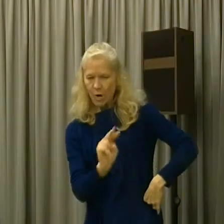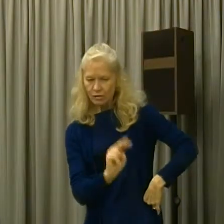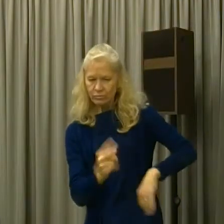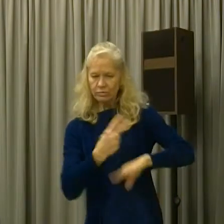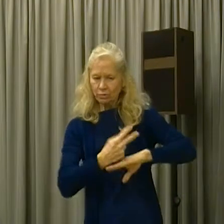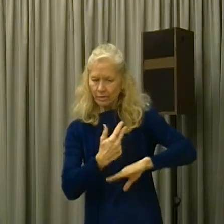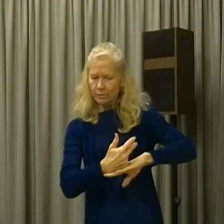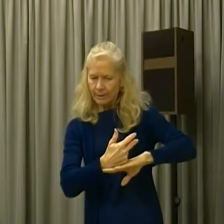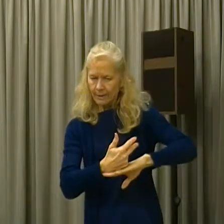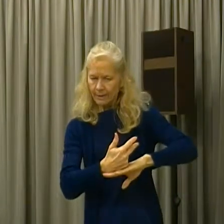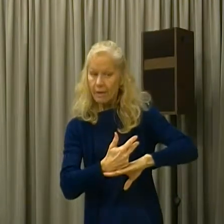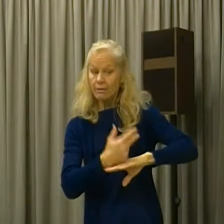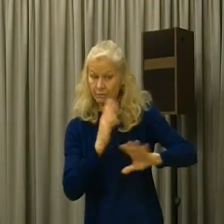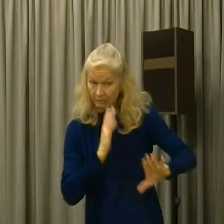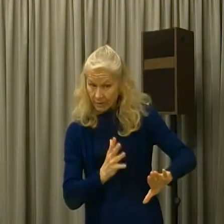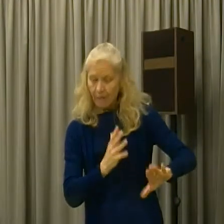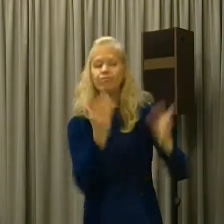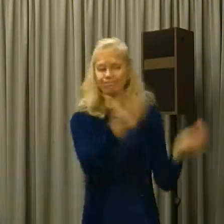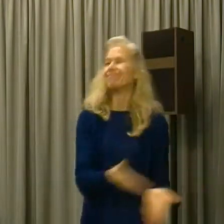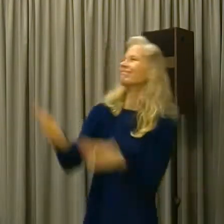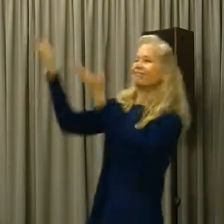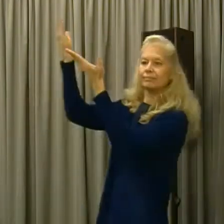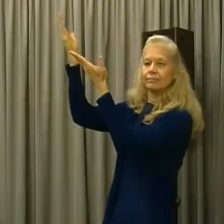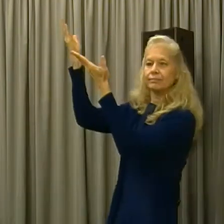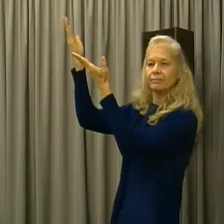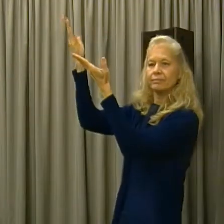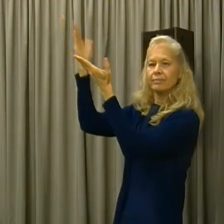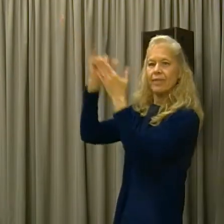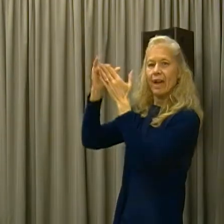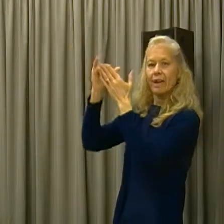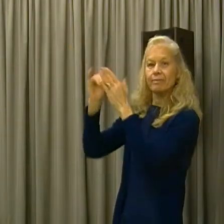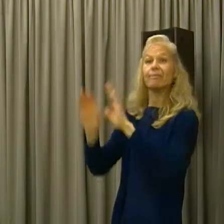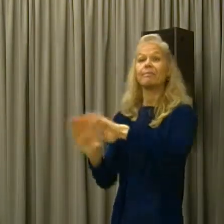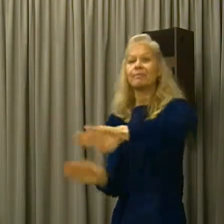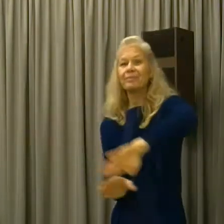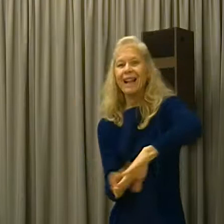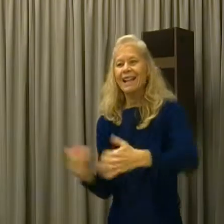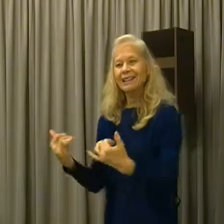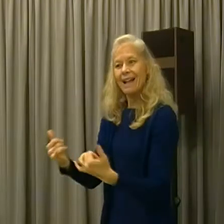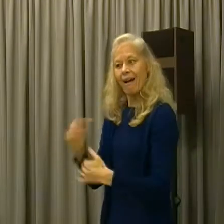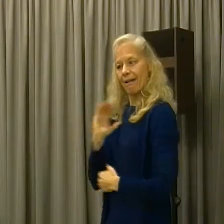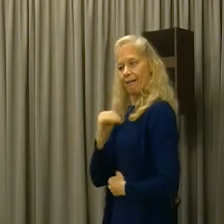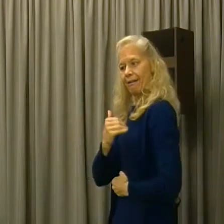Our habits in life, are they godly? What thoughts are they coming from?